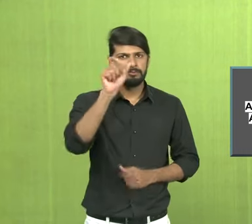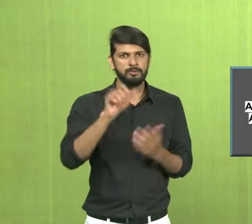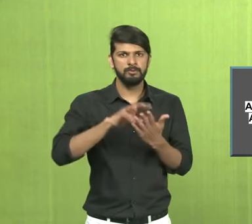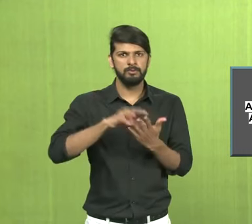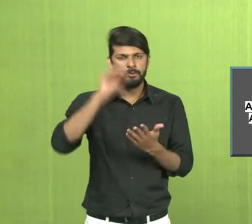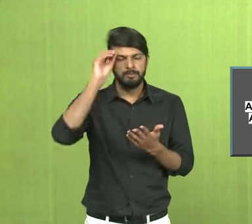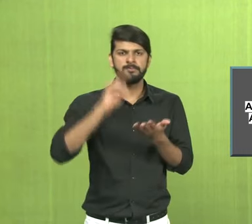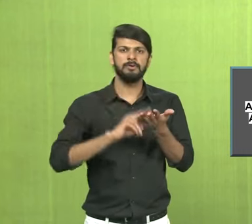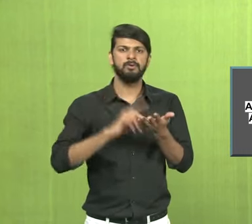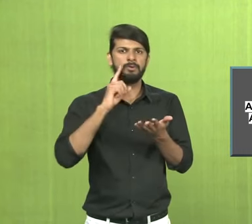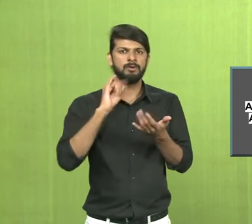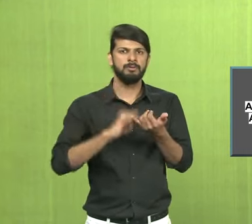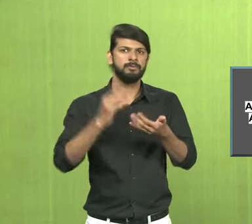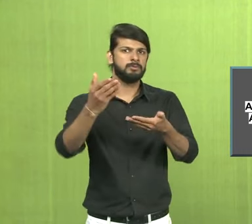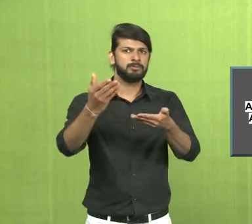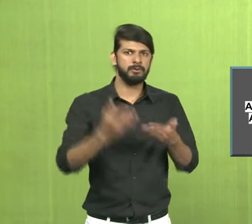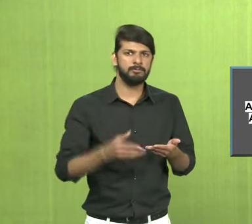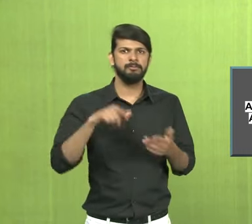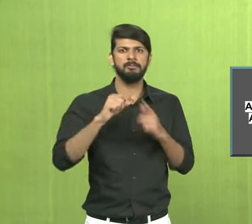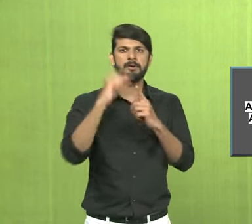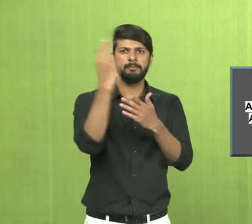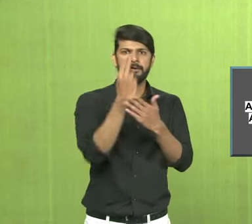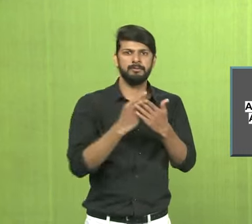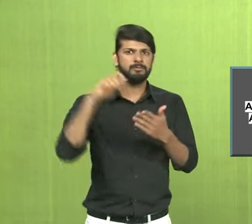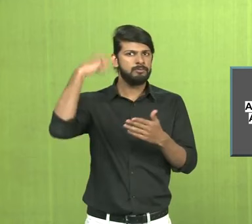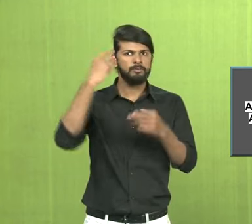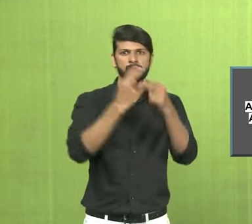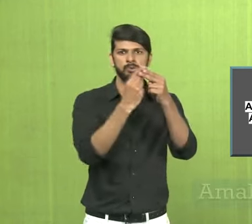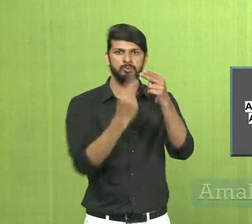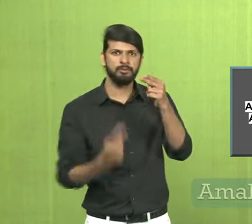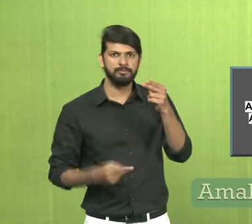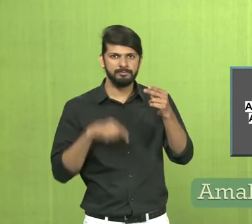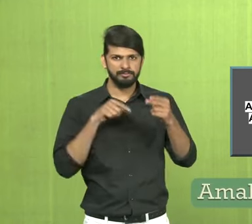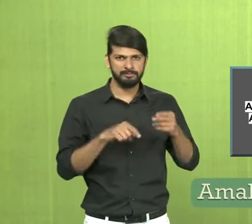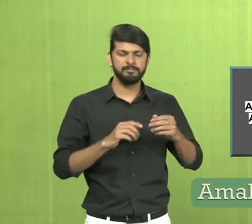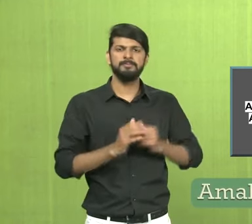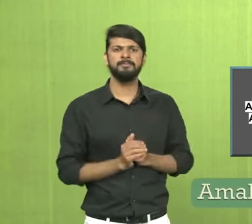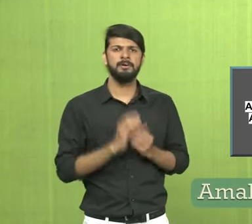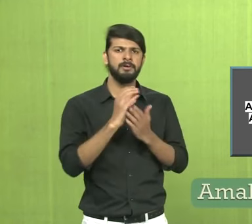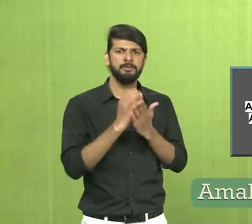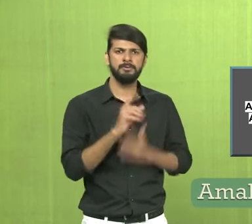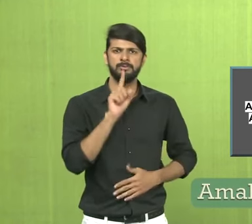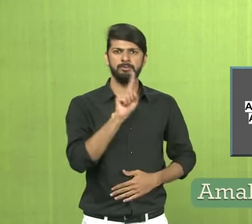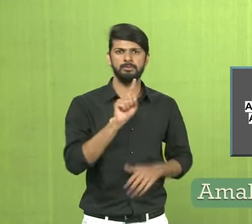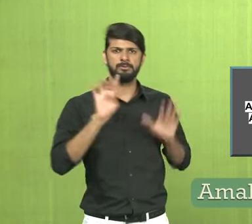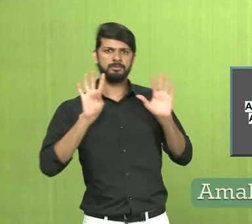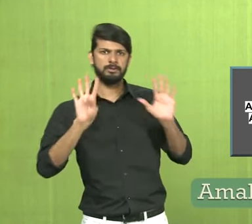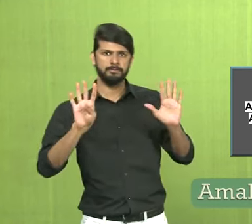Hello learners, NIOS welcomes you to painting subject video series. This is lesson number